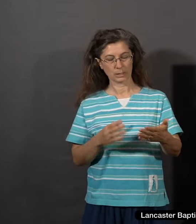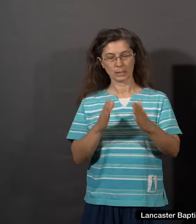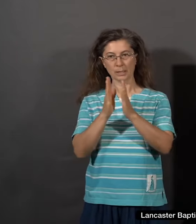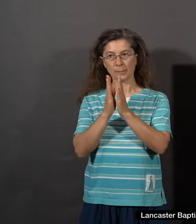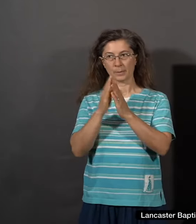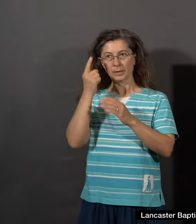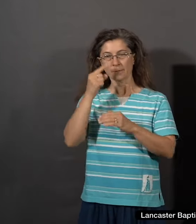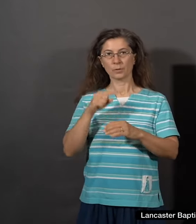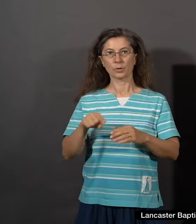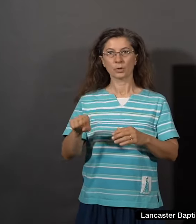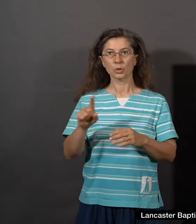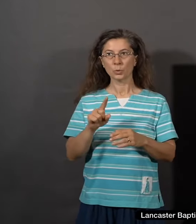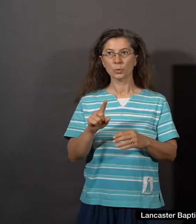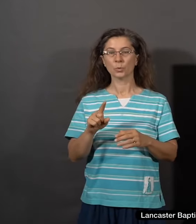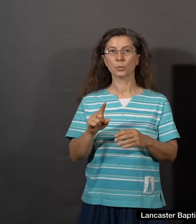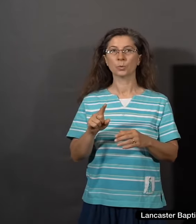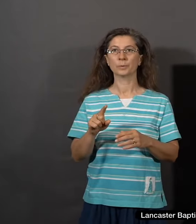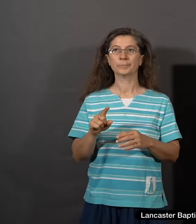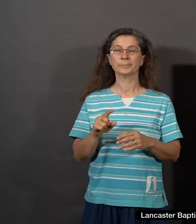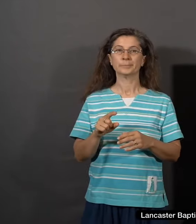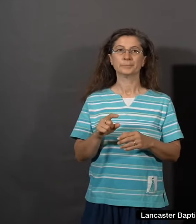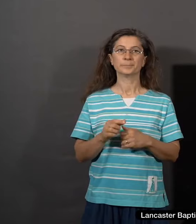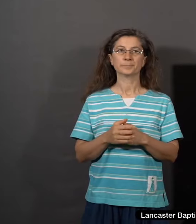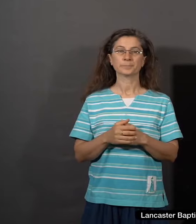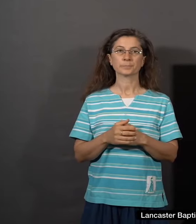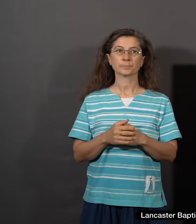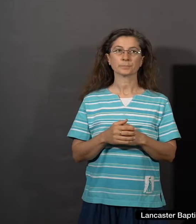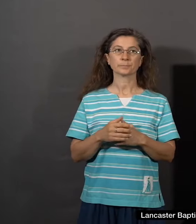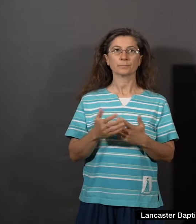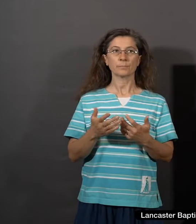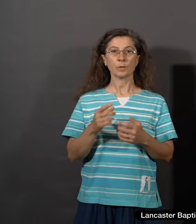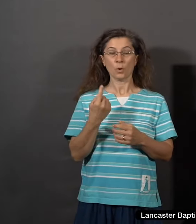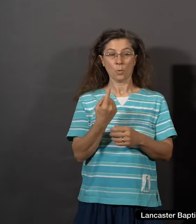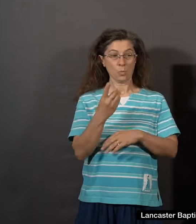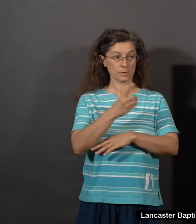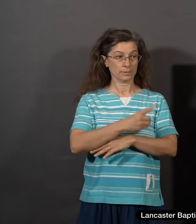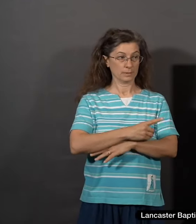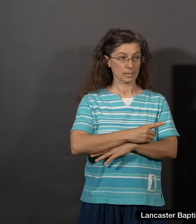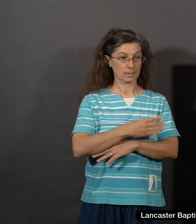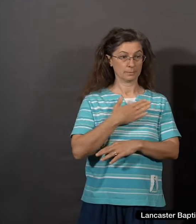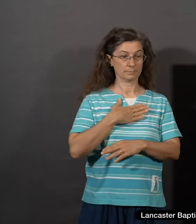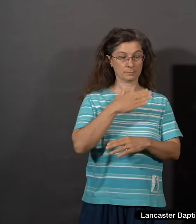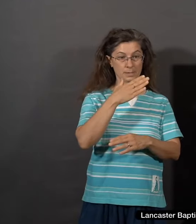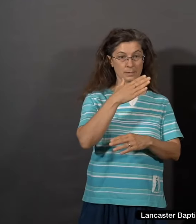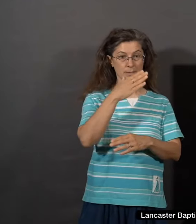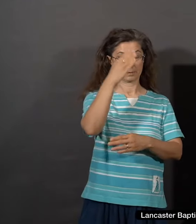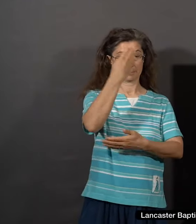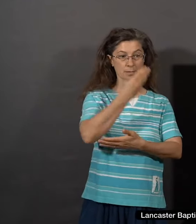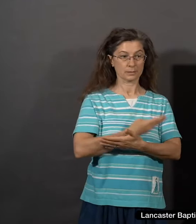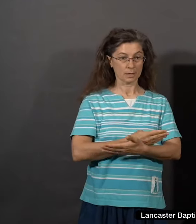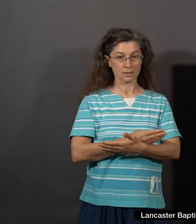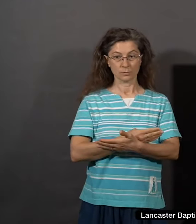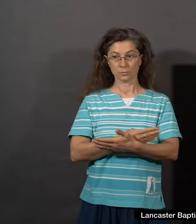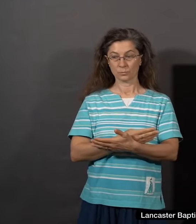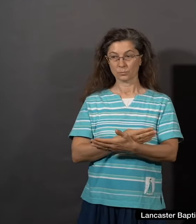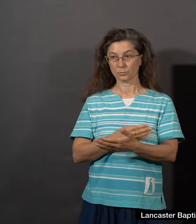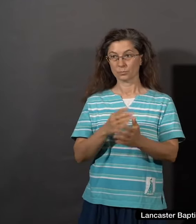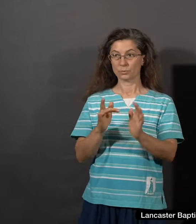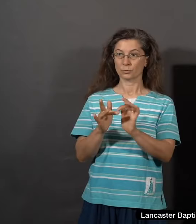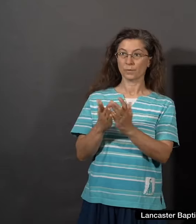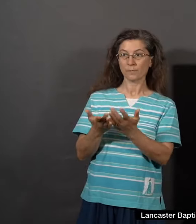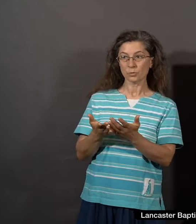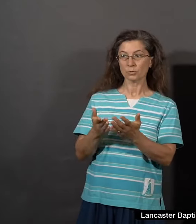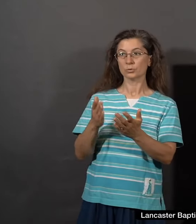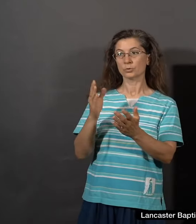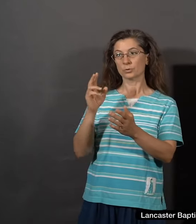stream while larry was leading it we jumped in we were a little late but uh we're just so thankful to see you faithful in prayer and we look forward to meeting you again tomorrow